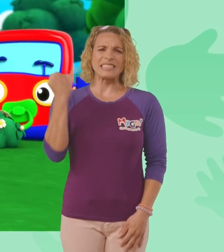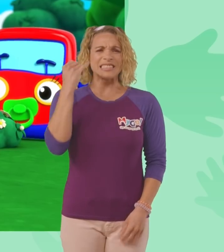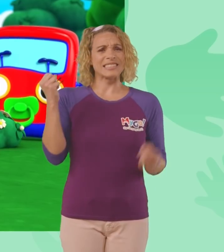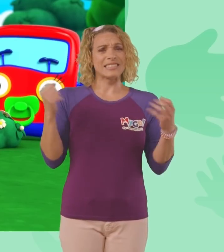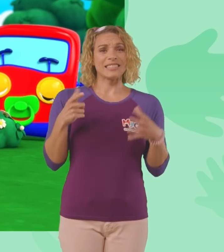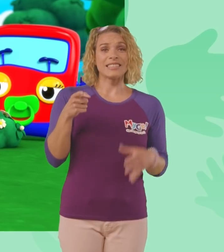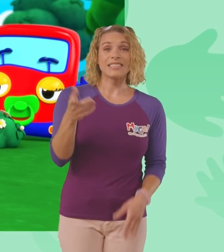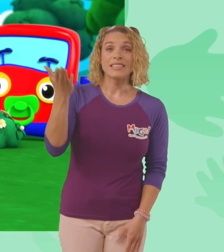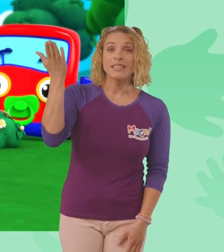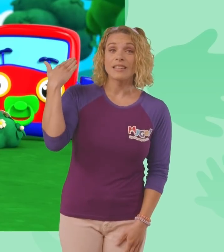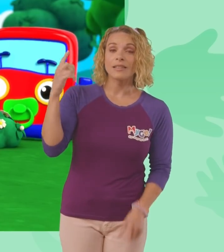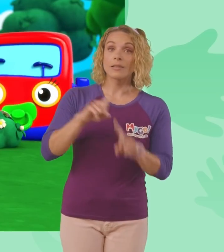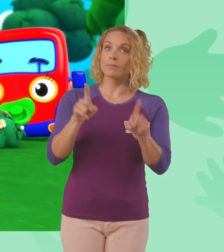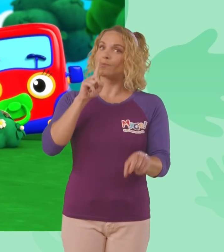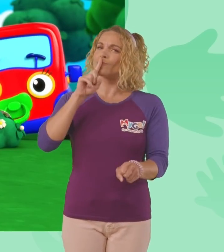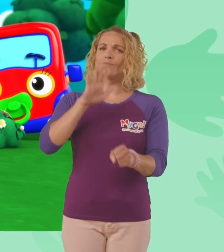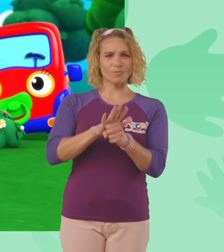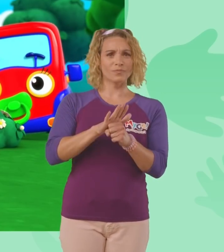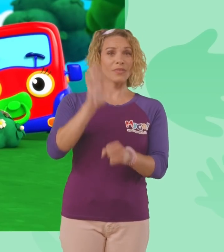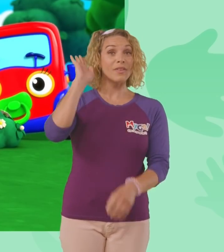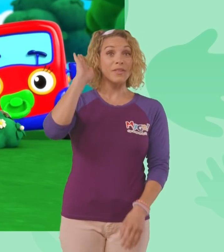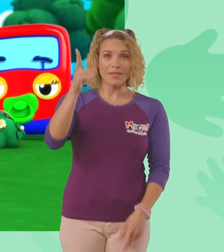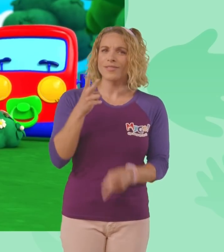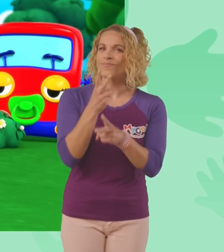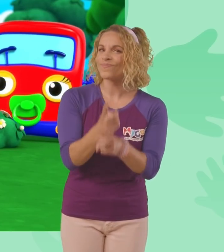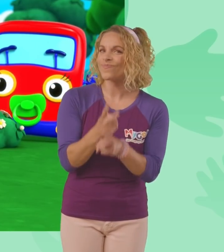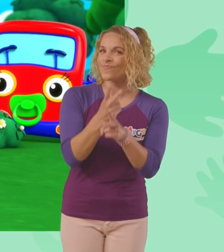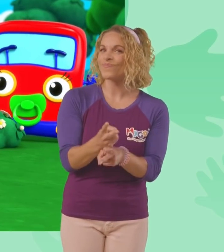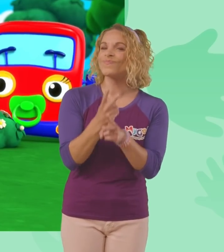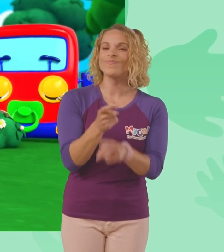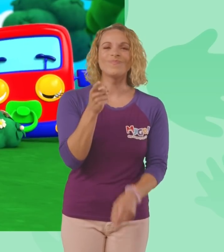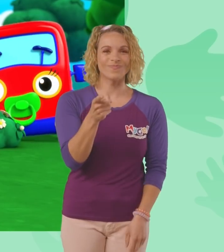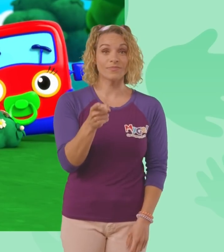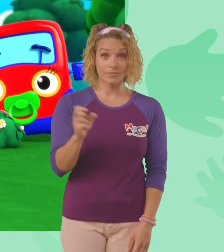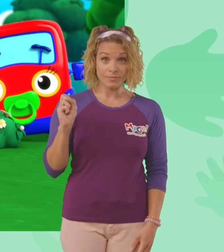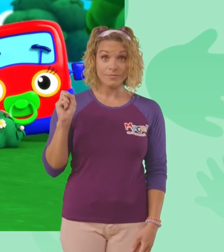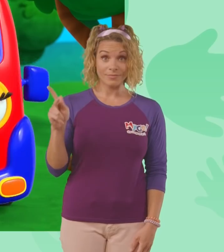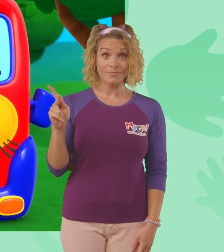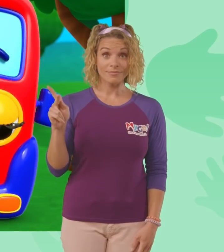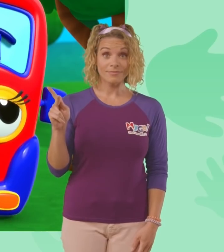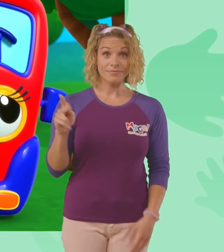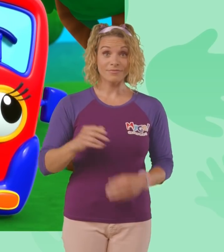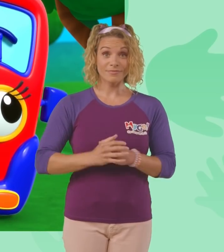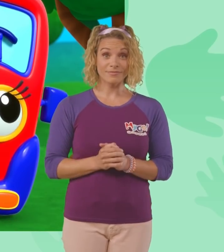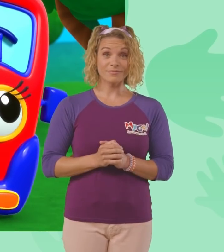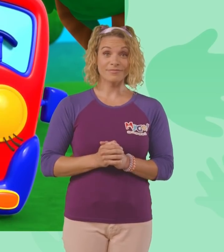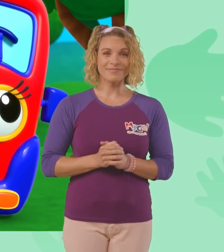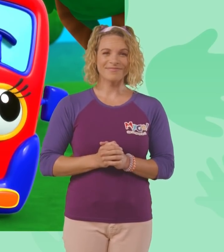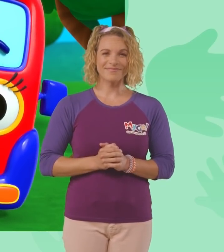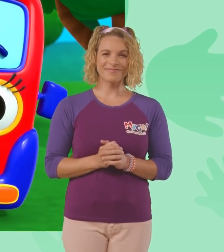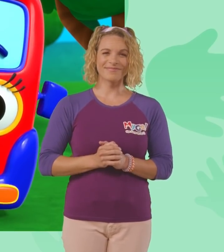I'm sorry if we frightened you, but I promise we'll take extra special care of you. Is that